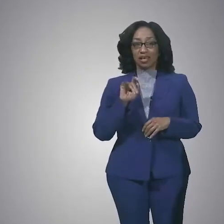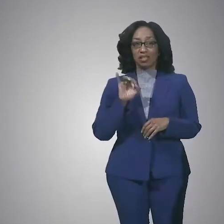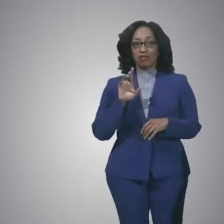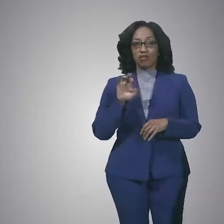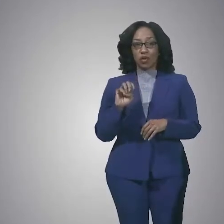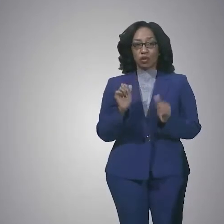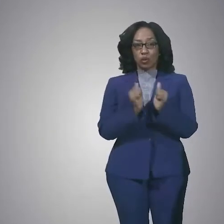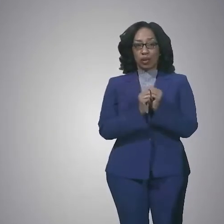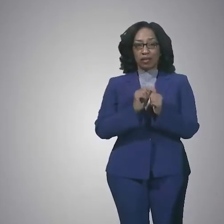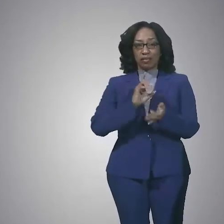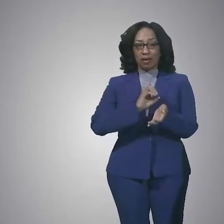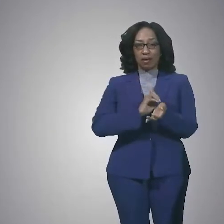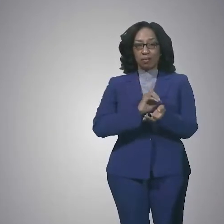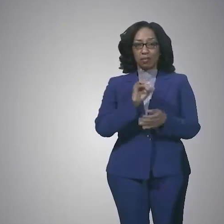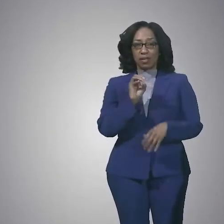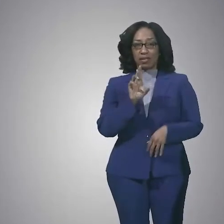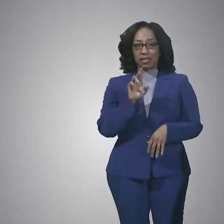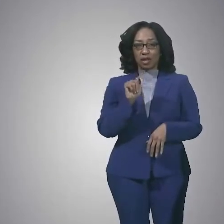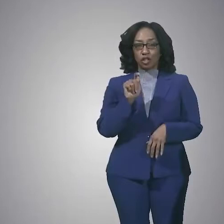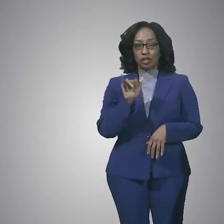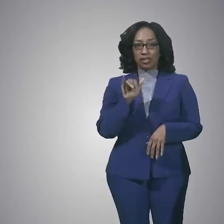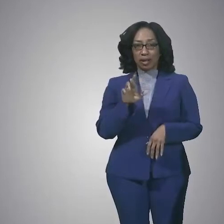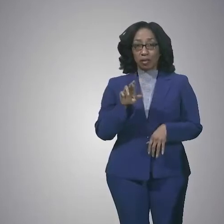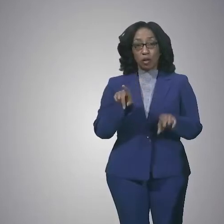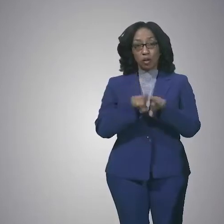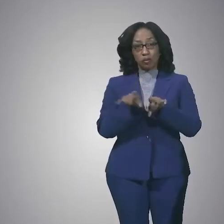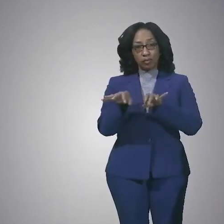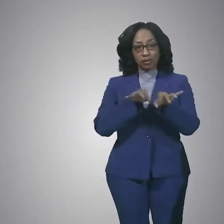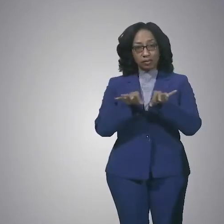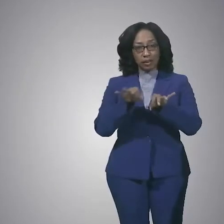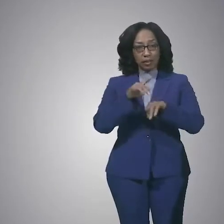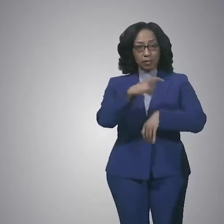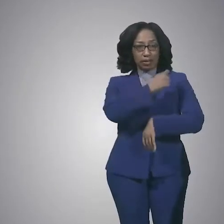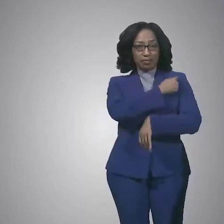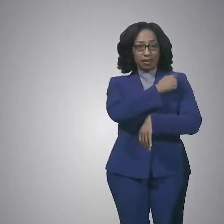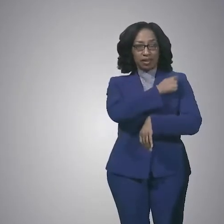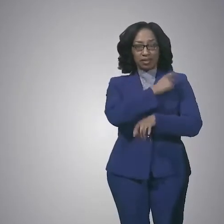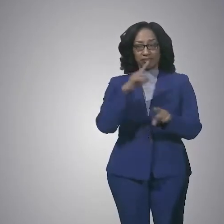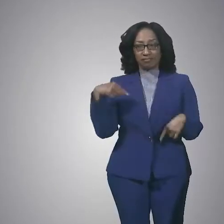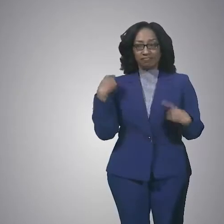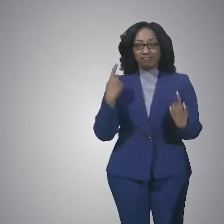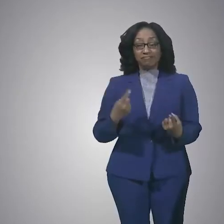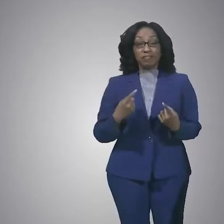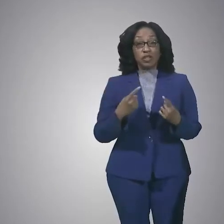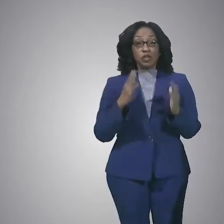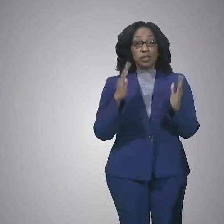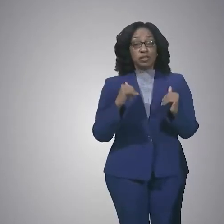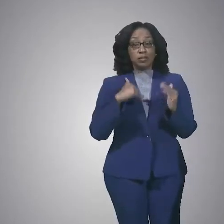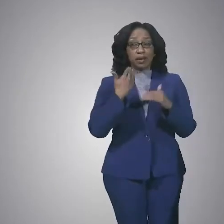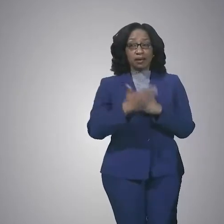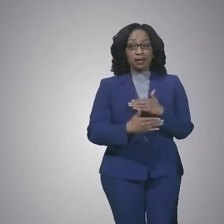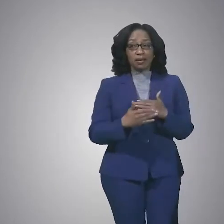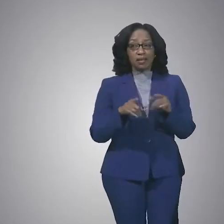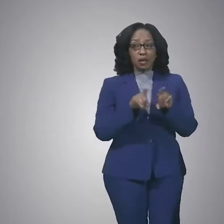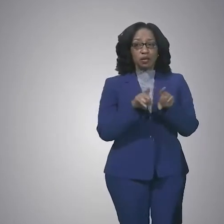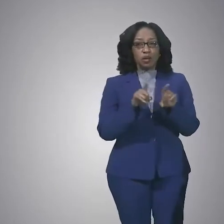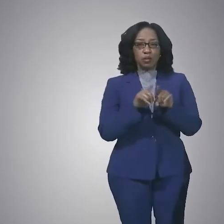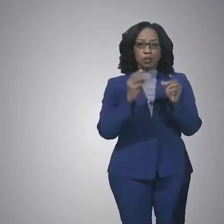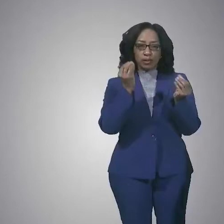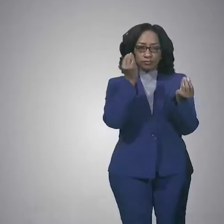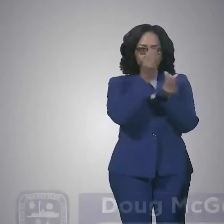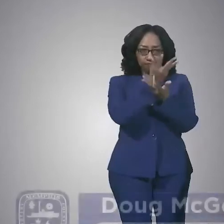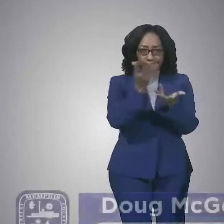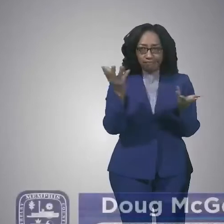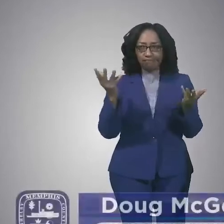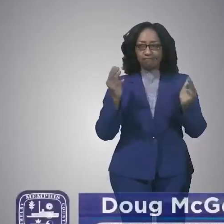brief updates about our vaccination effort, about what you can expect next, about how we've been getting the word out, and then I'll turn it over to Dr. Taylor